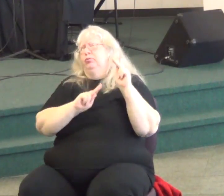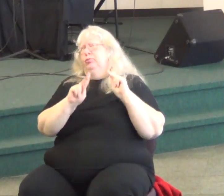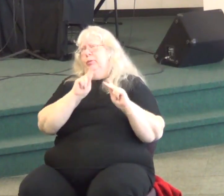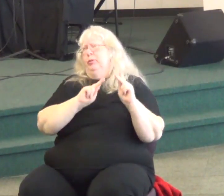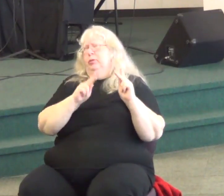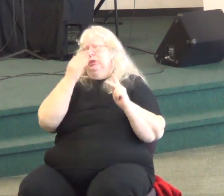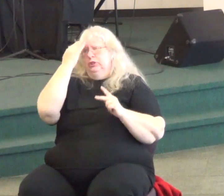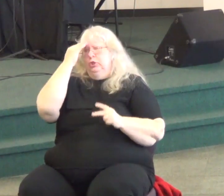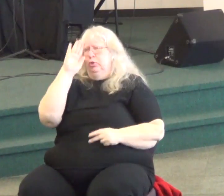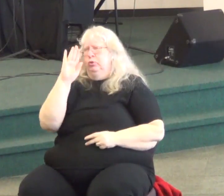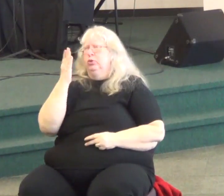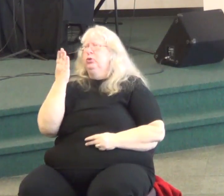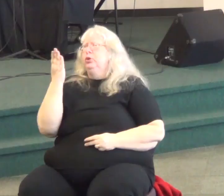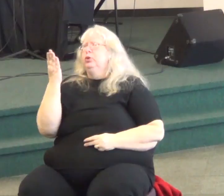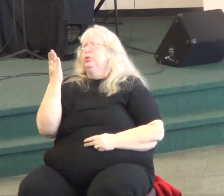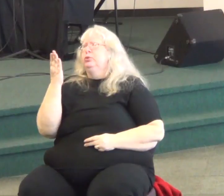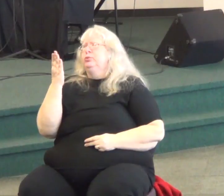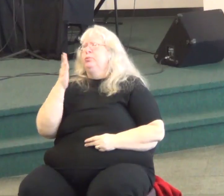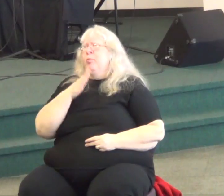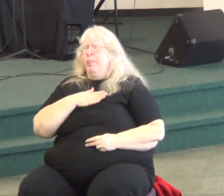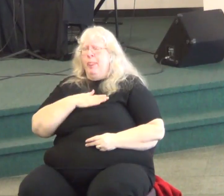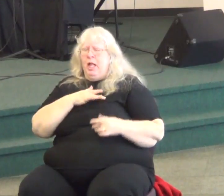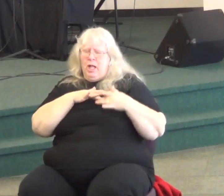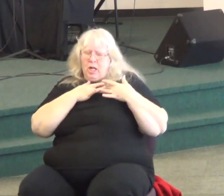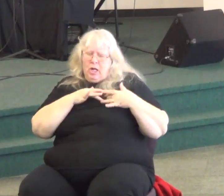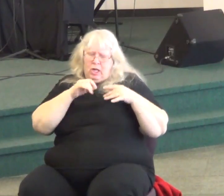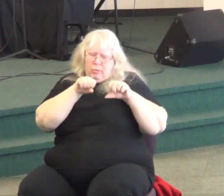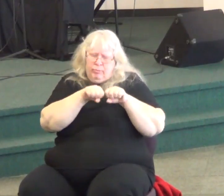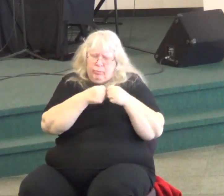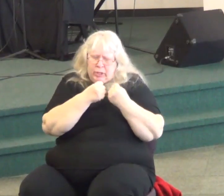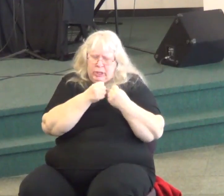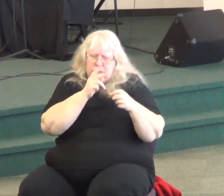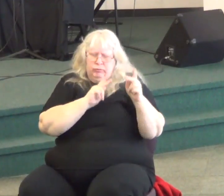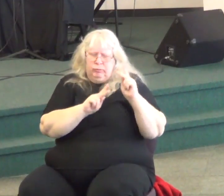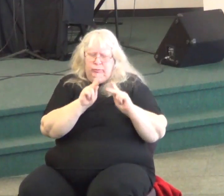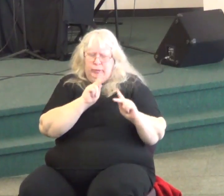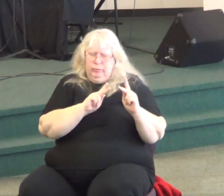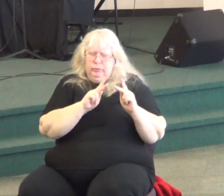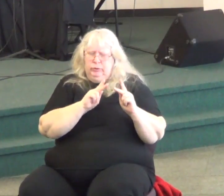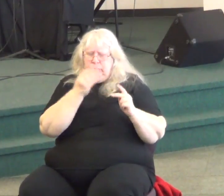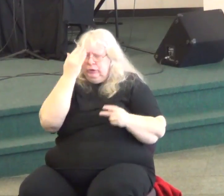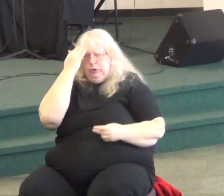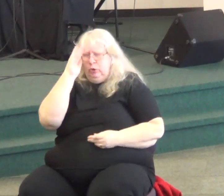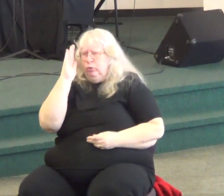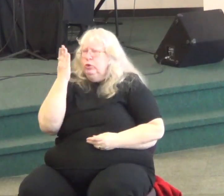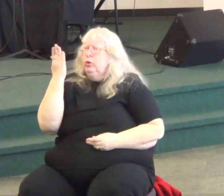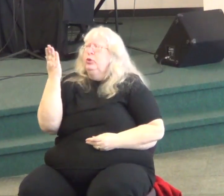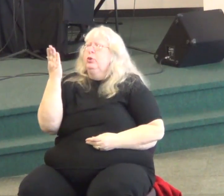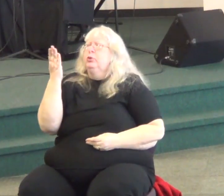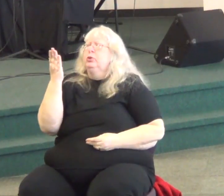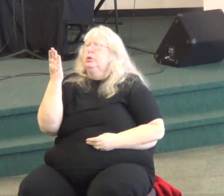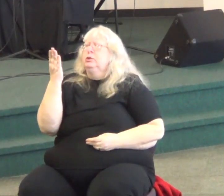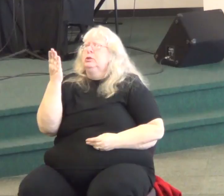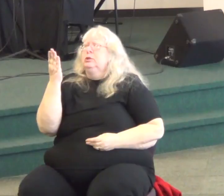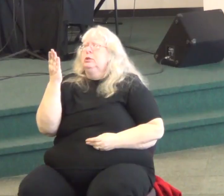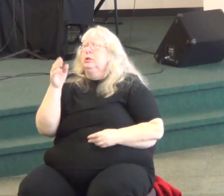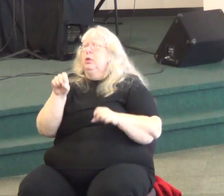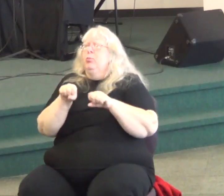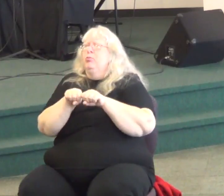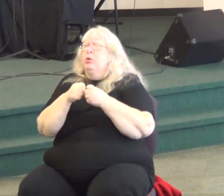Lord, my heart breaks for those that don't know you yet. But it breaks even more for those that have